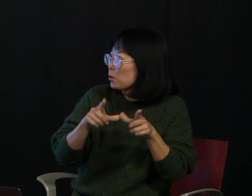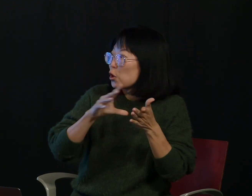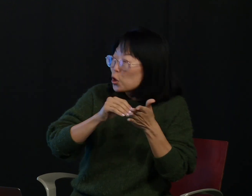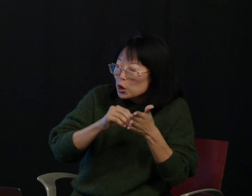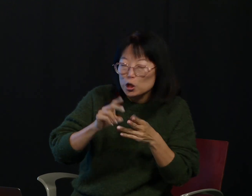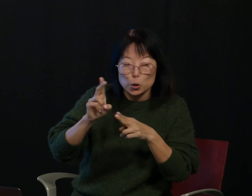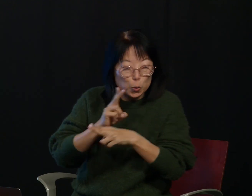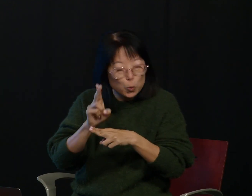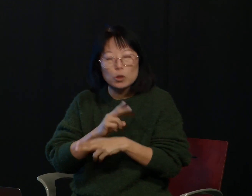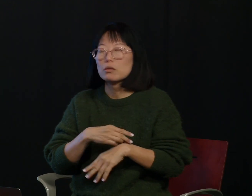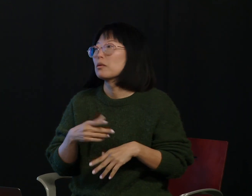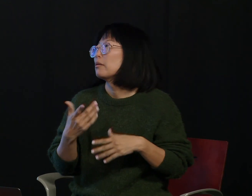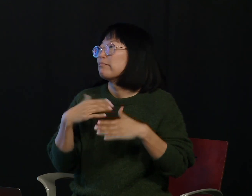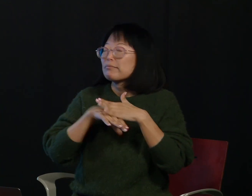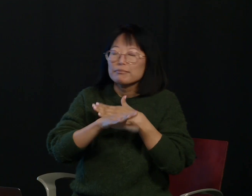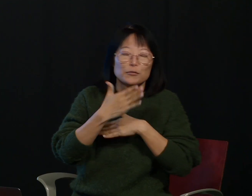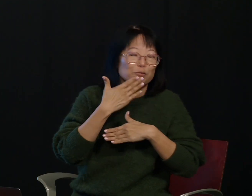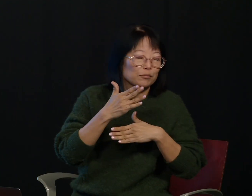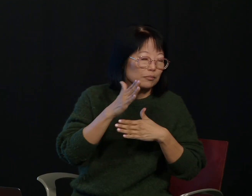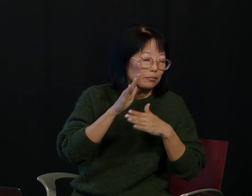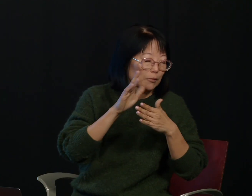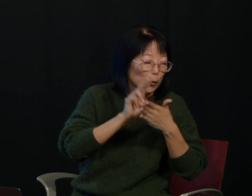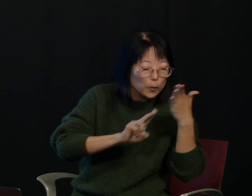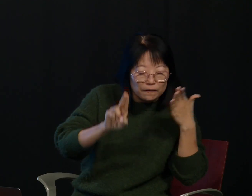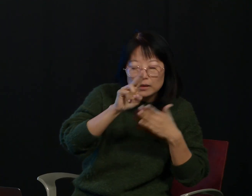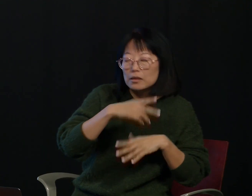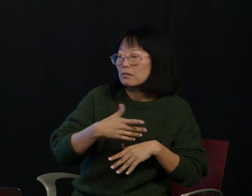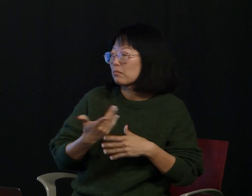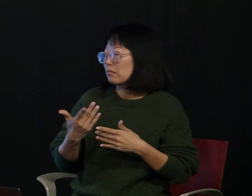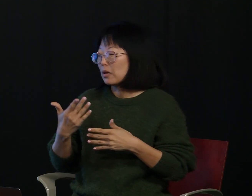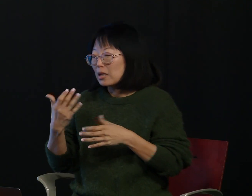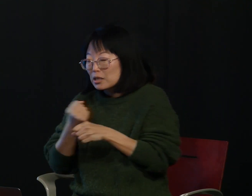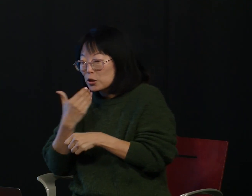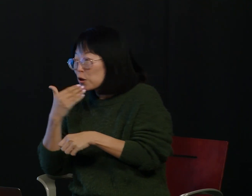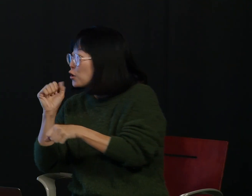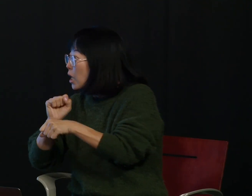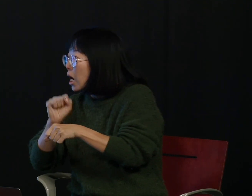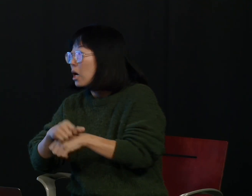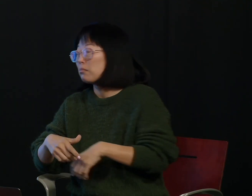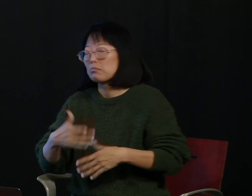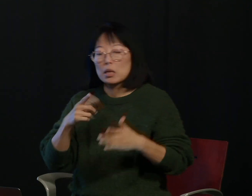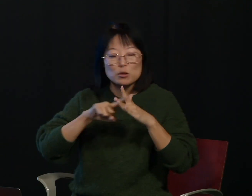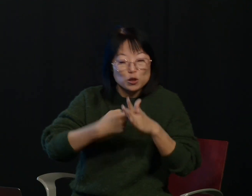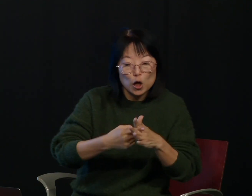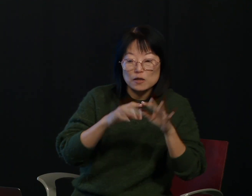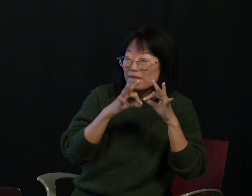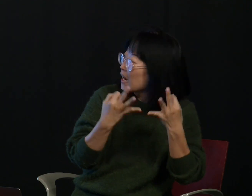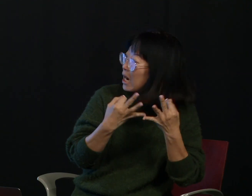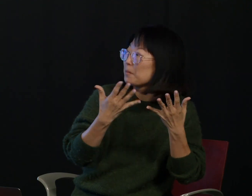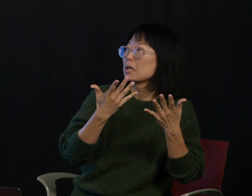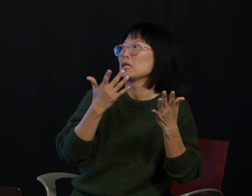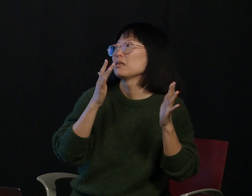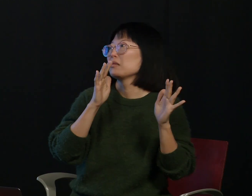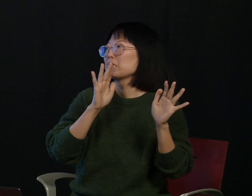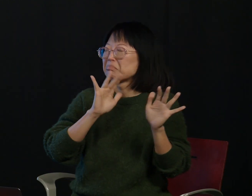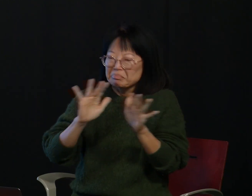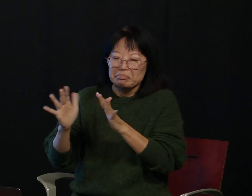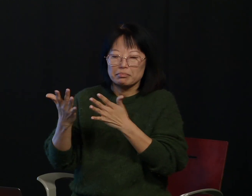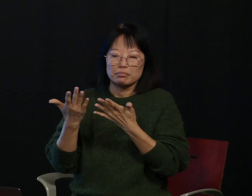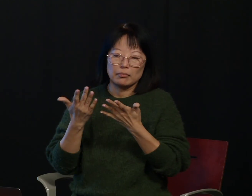or using when they go into school, and then a good university, get a good job, start maybe a family, etc.